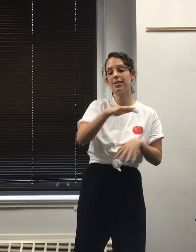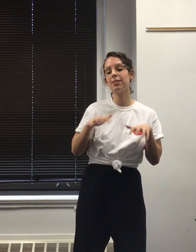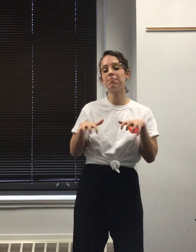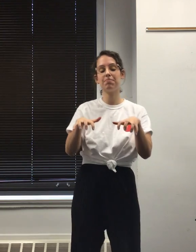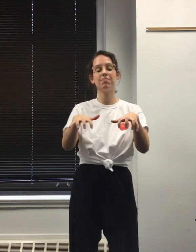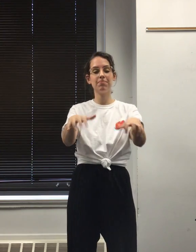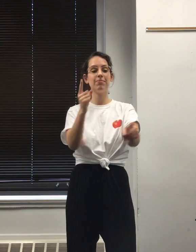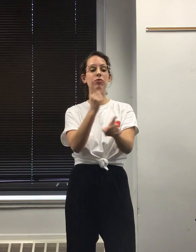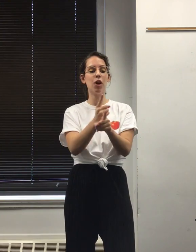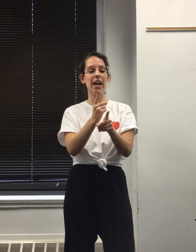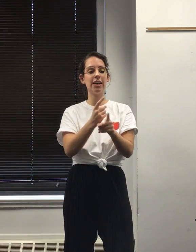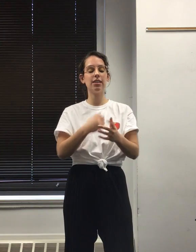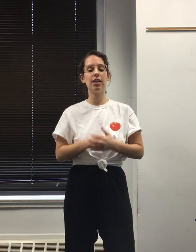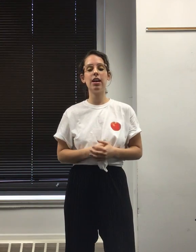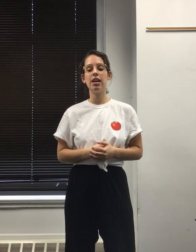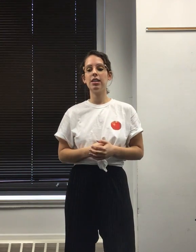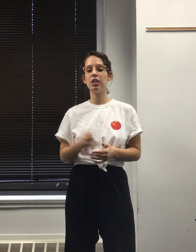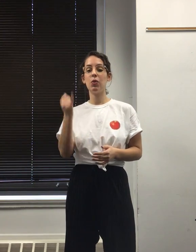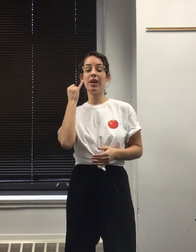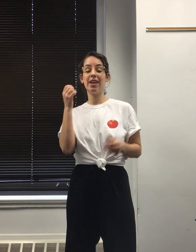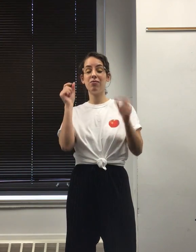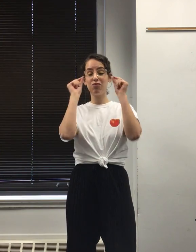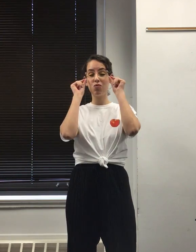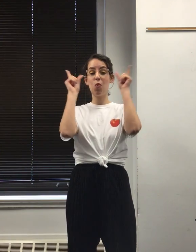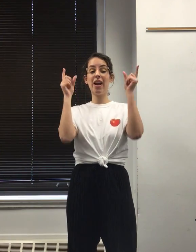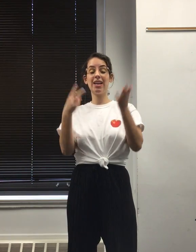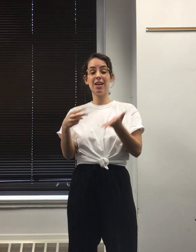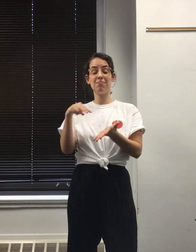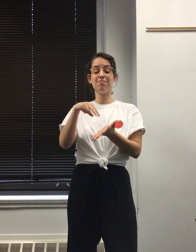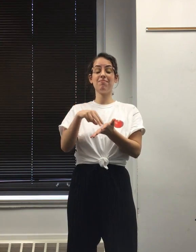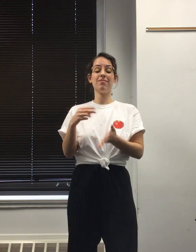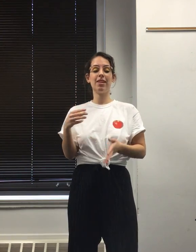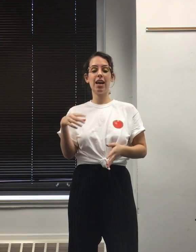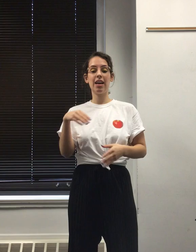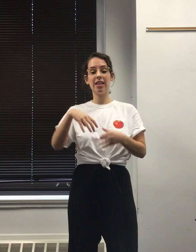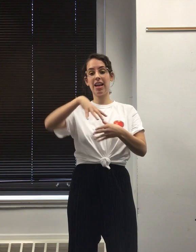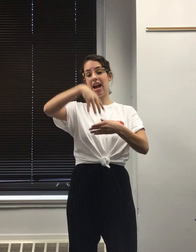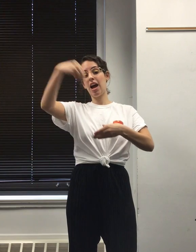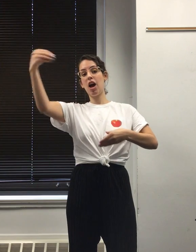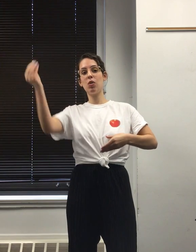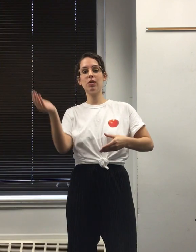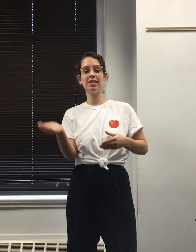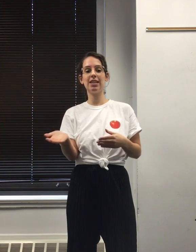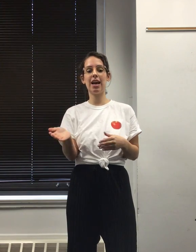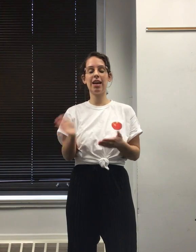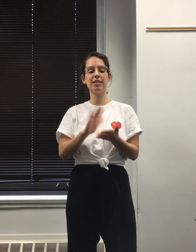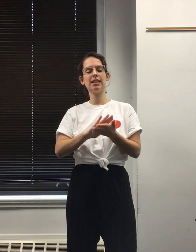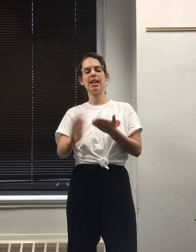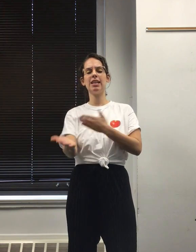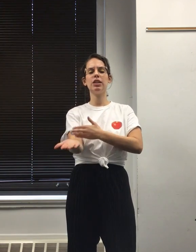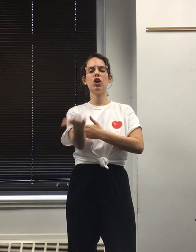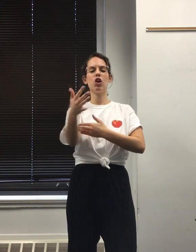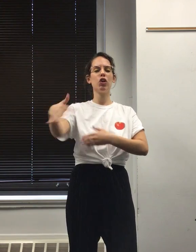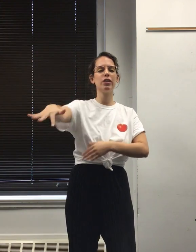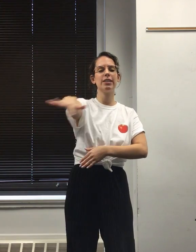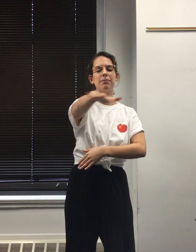early, and it depends on the environmental situation, and take off your socks and shoes and